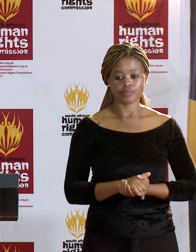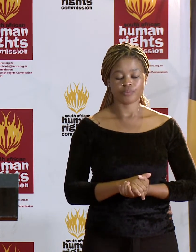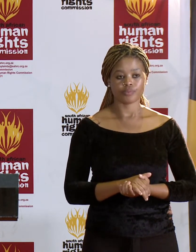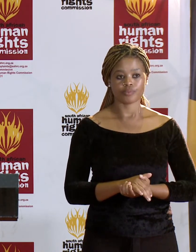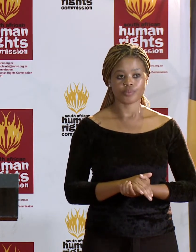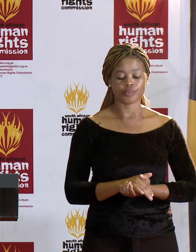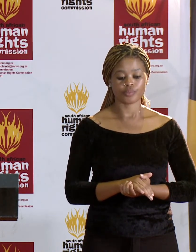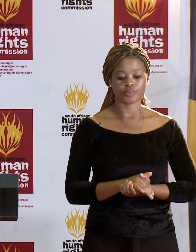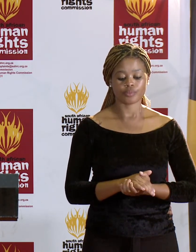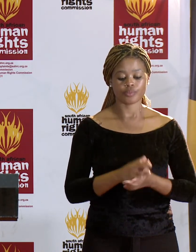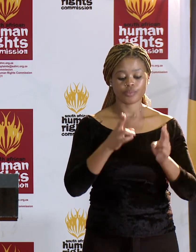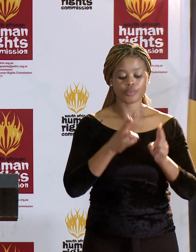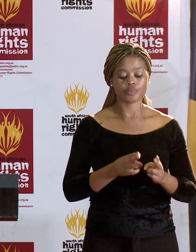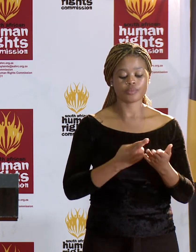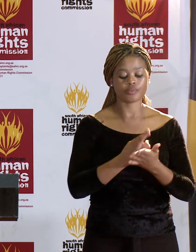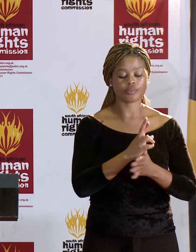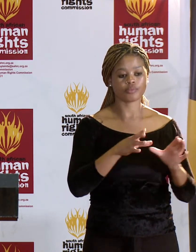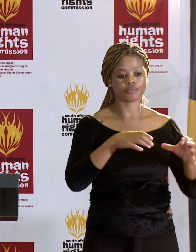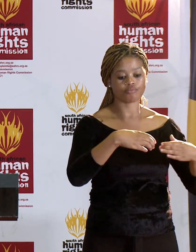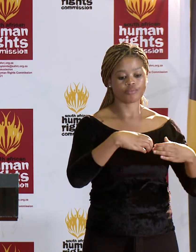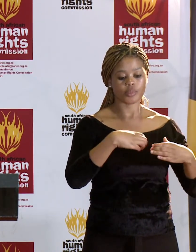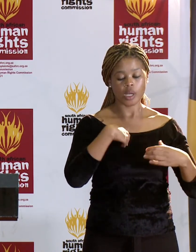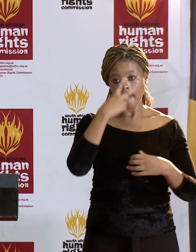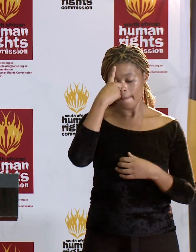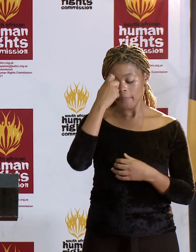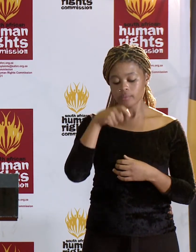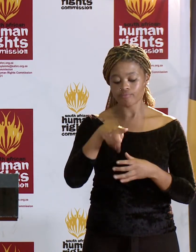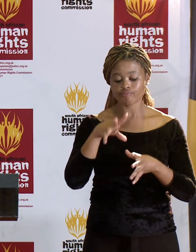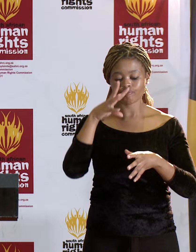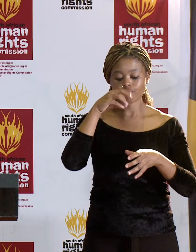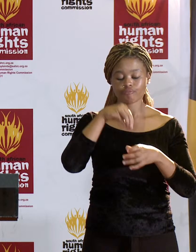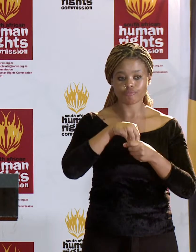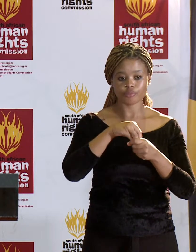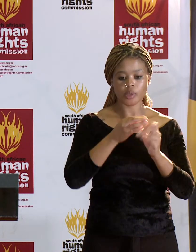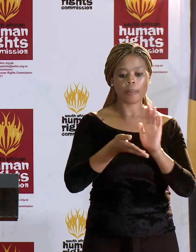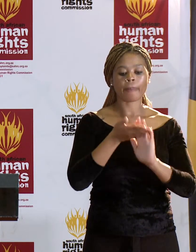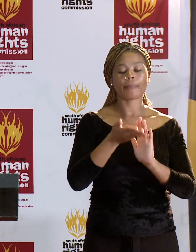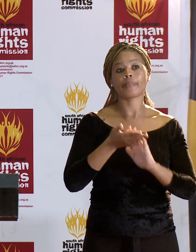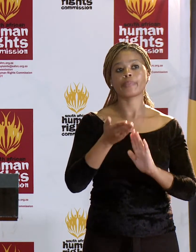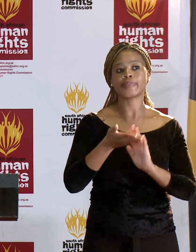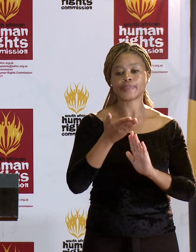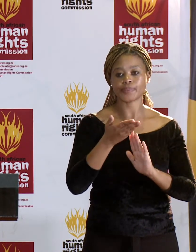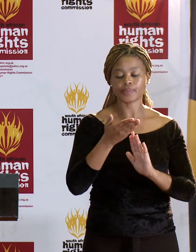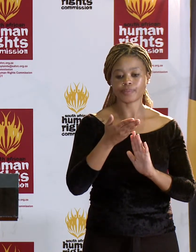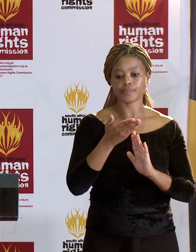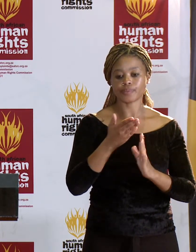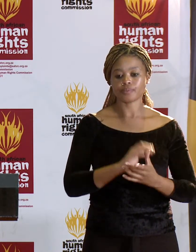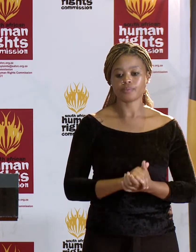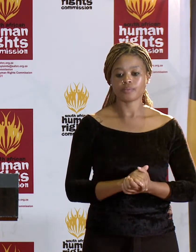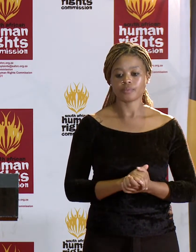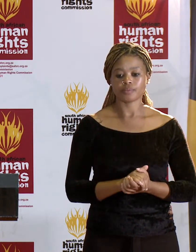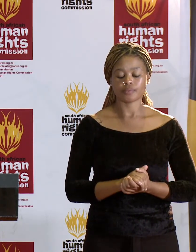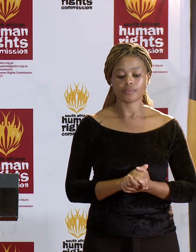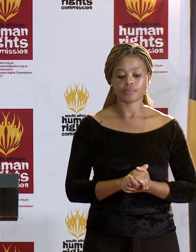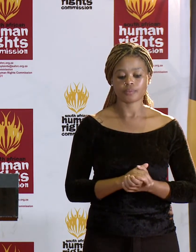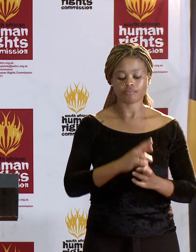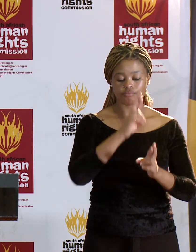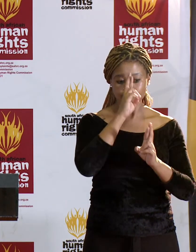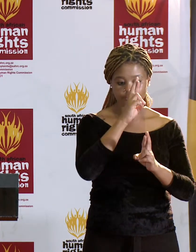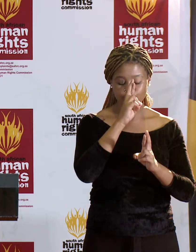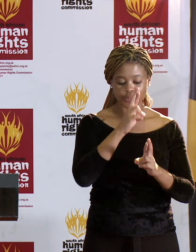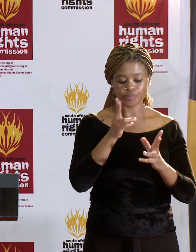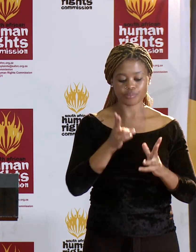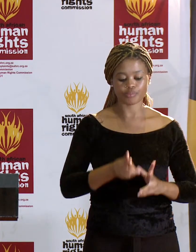the Human Rights Commission believes that this charter will contribute to the promotion of respect for